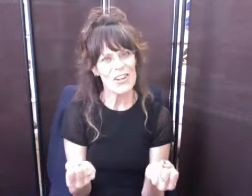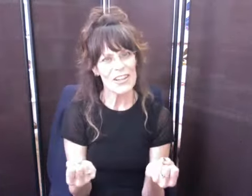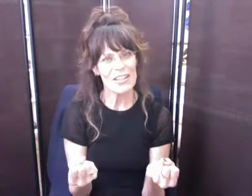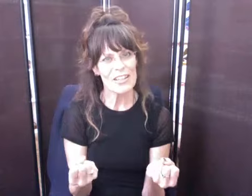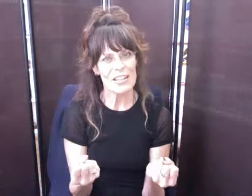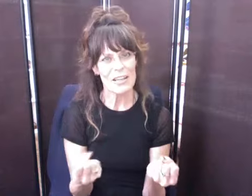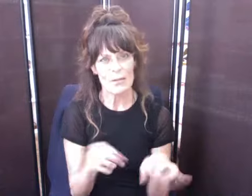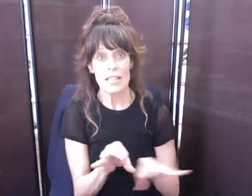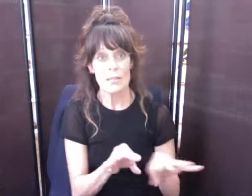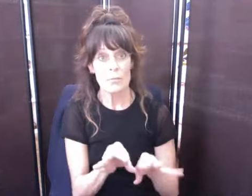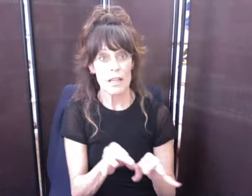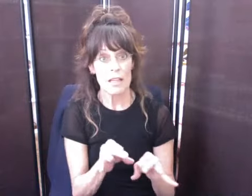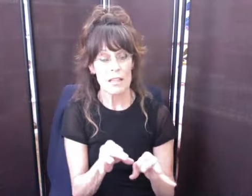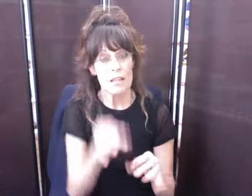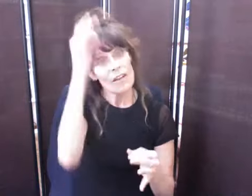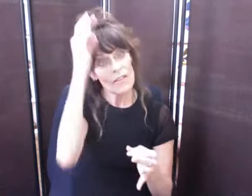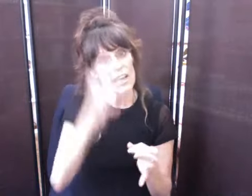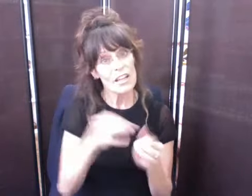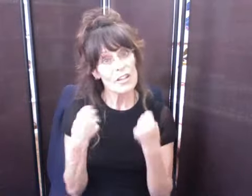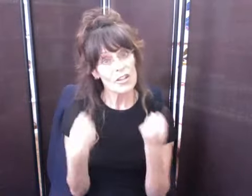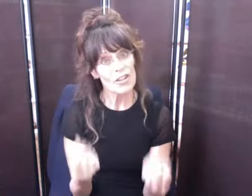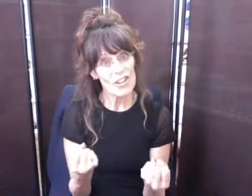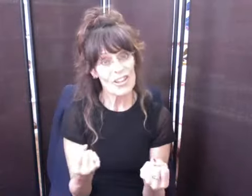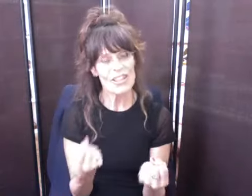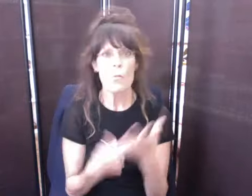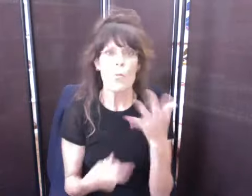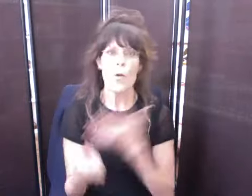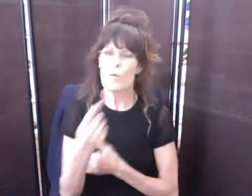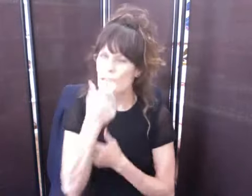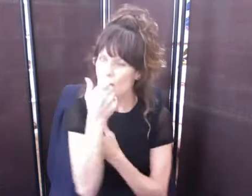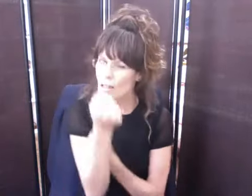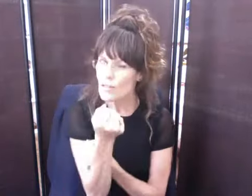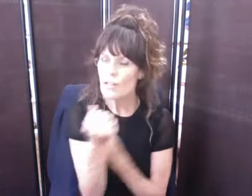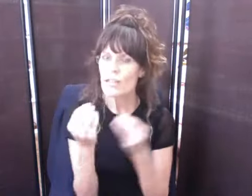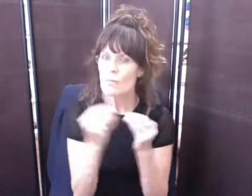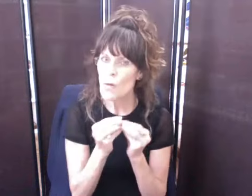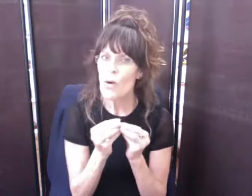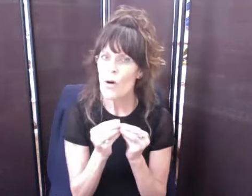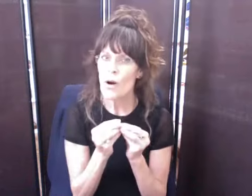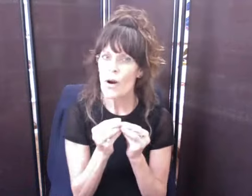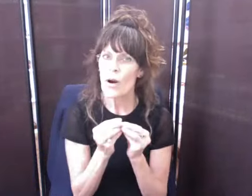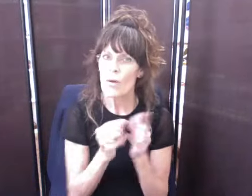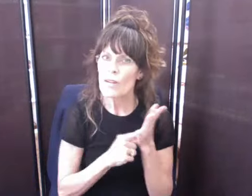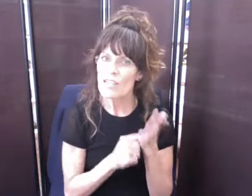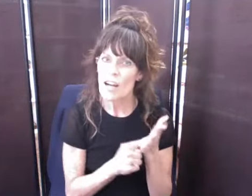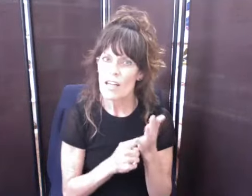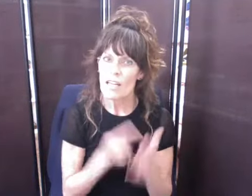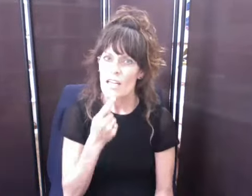And we talked about courage for a little bit. And what was interesting is the more we talked, he asked me, he said, well, Mike, tell me some people that you think are